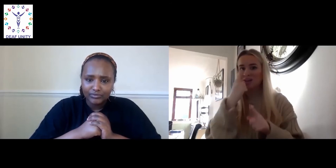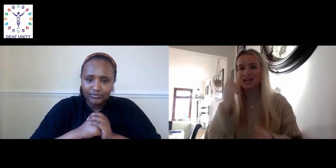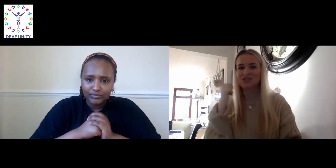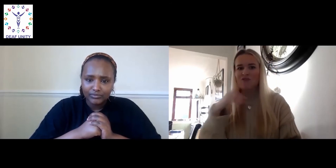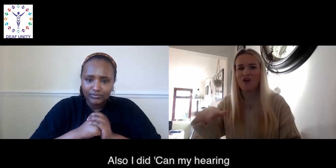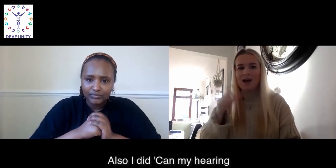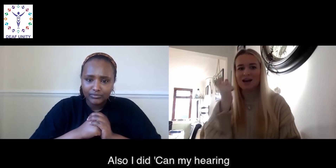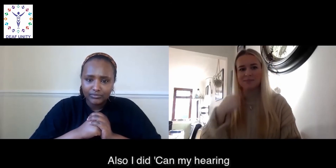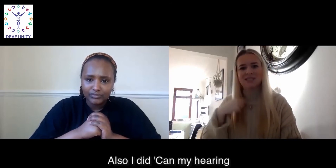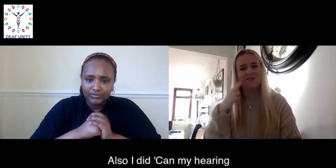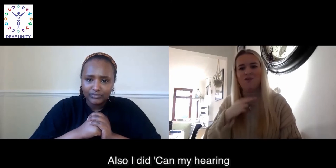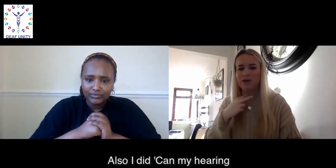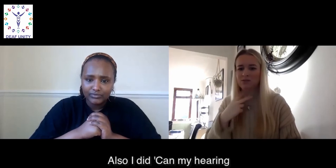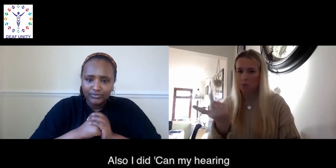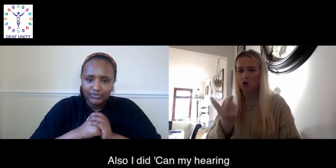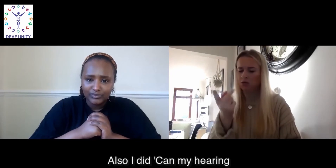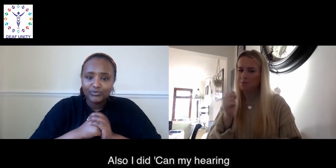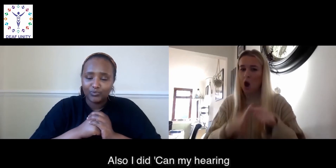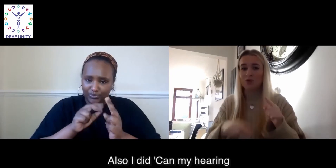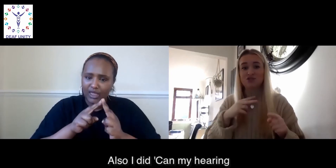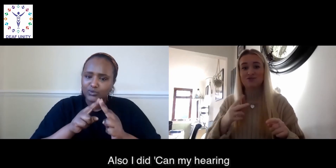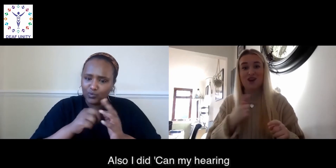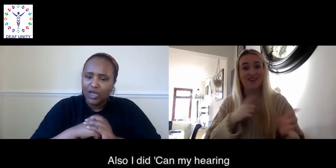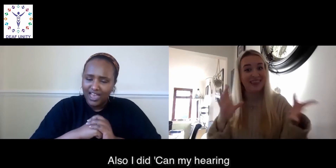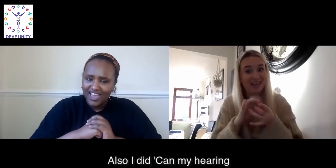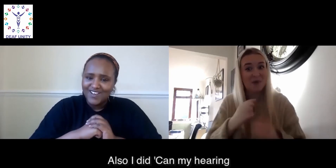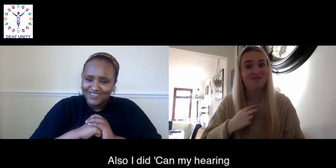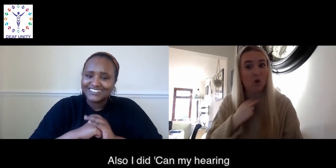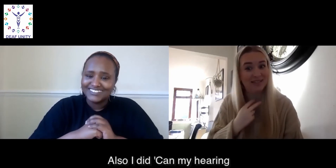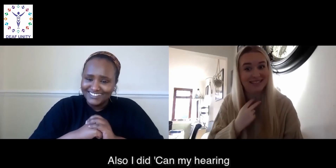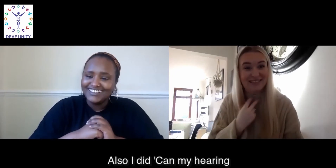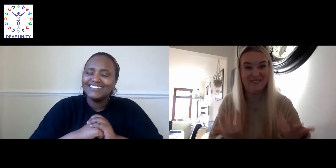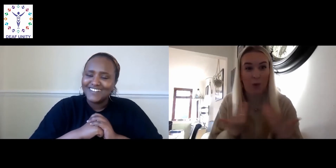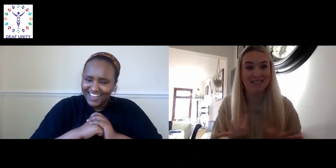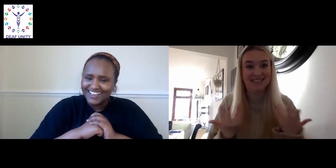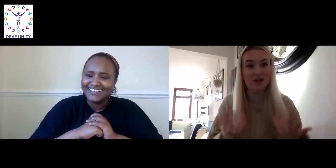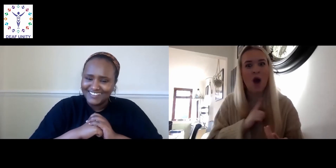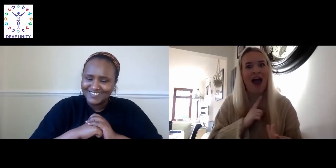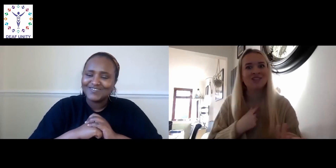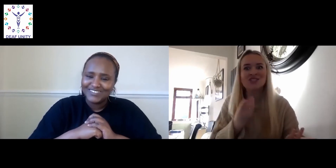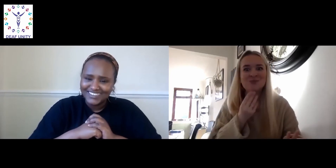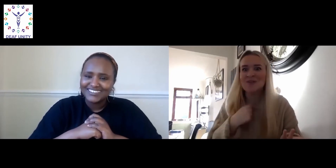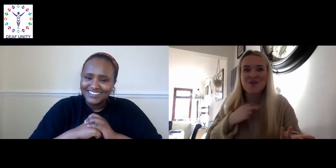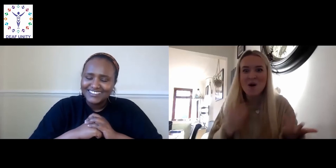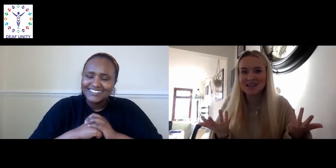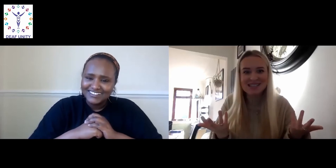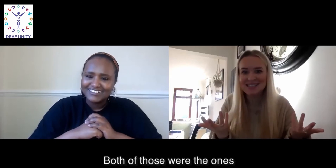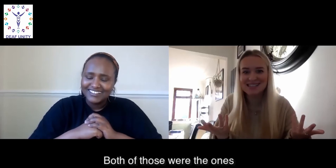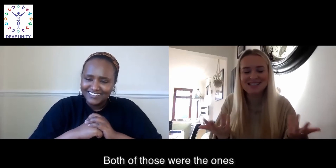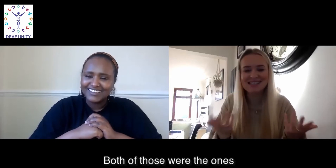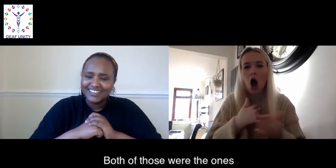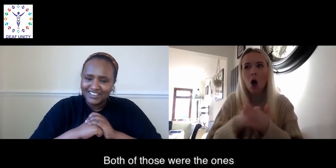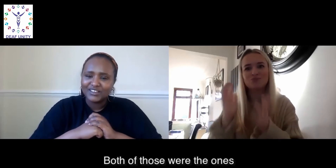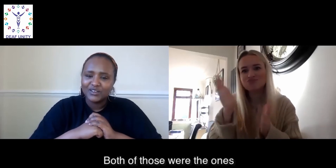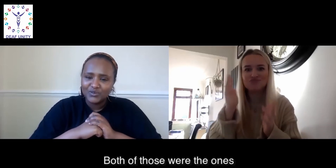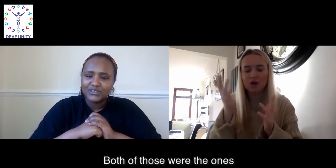Also, I did, can my hearing family understand my deaf voice? Both of those were the ones I was most